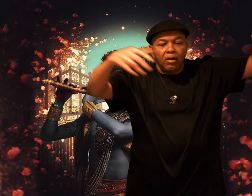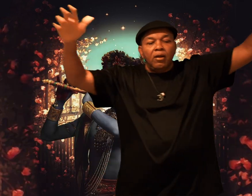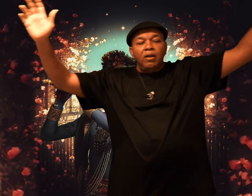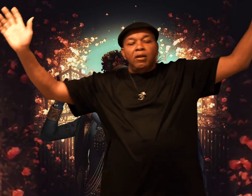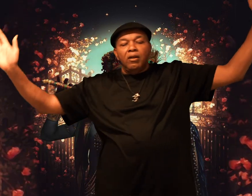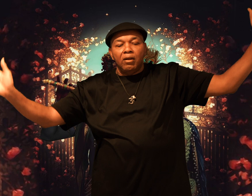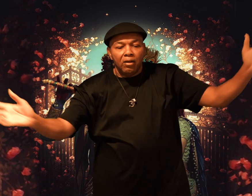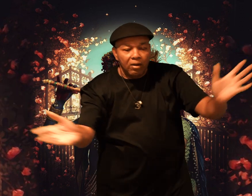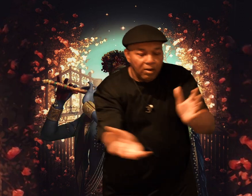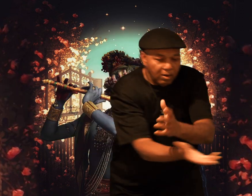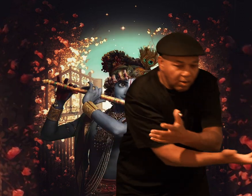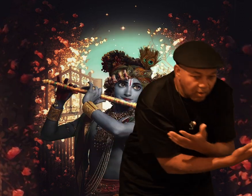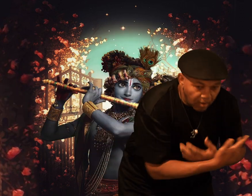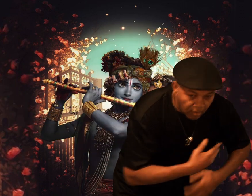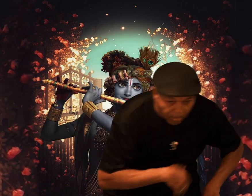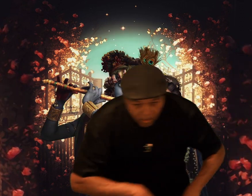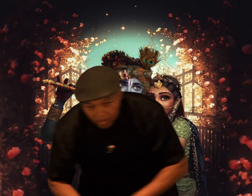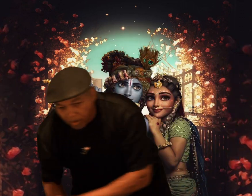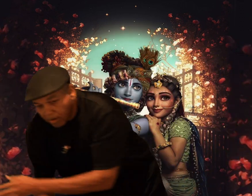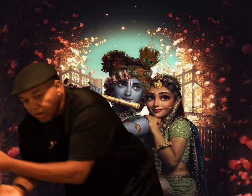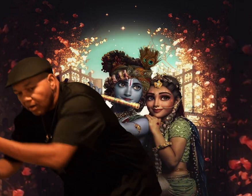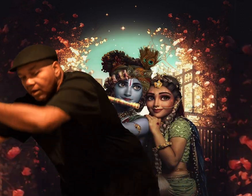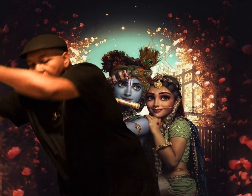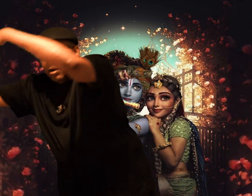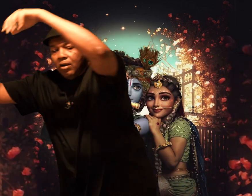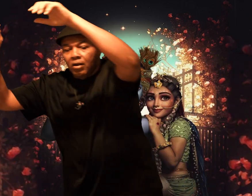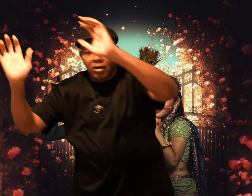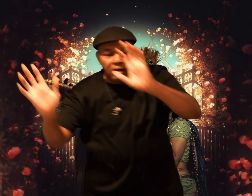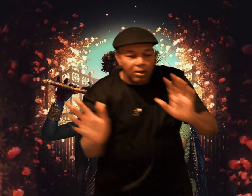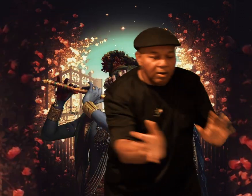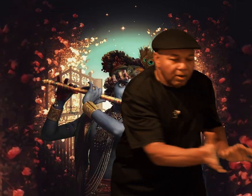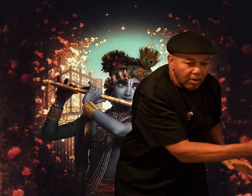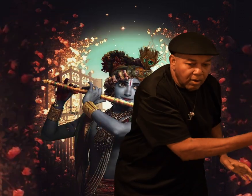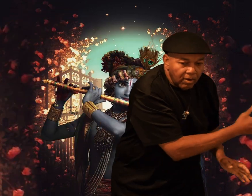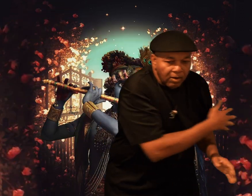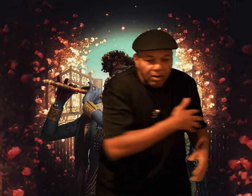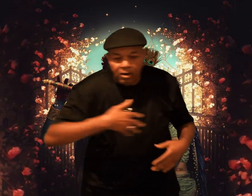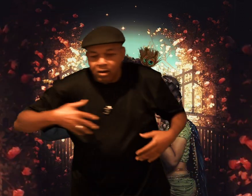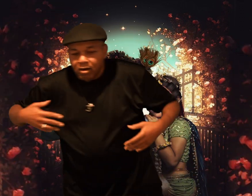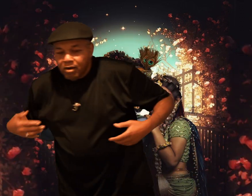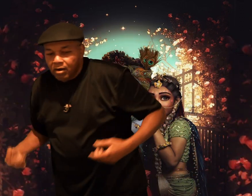Do my little part, yeah, be